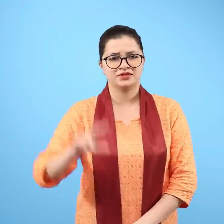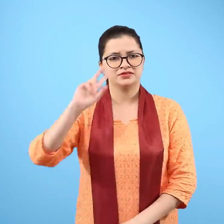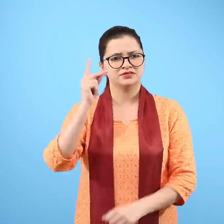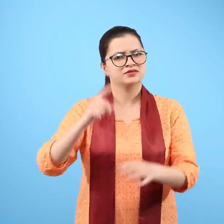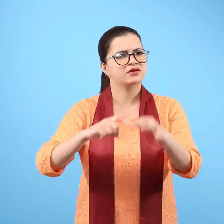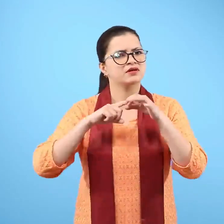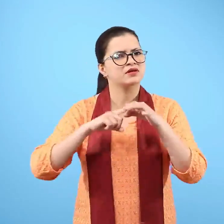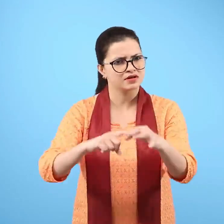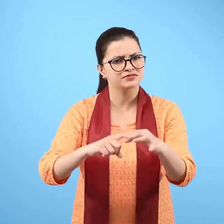2.